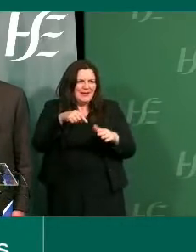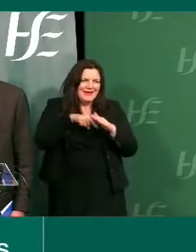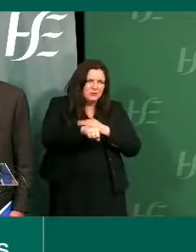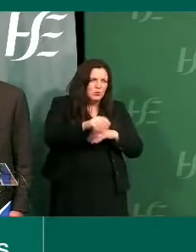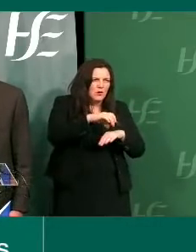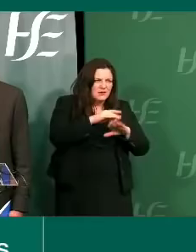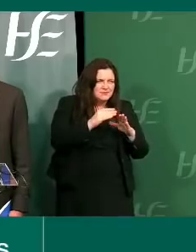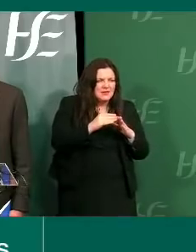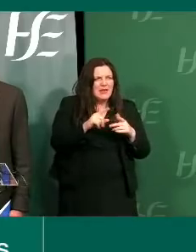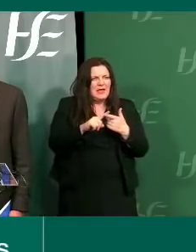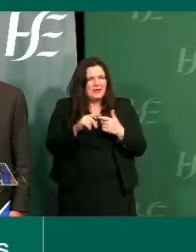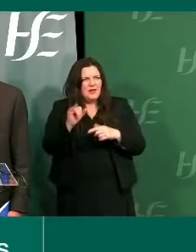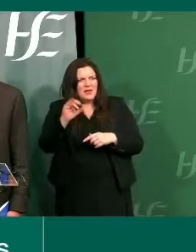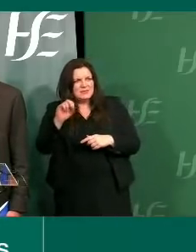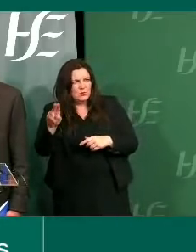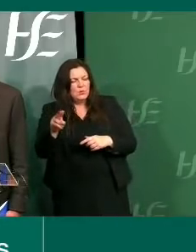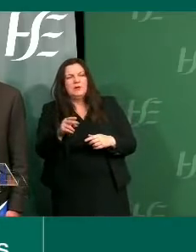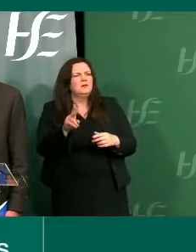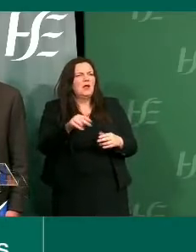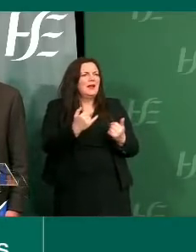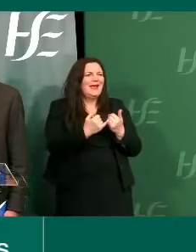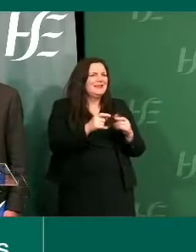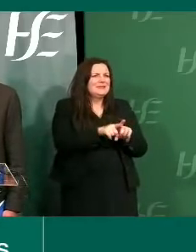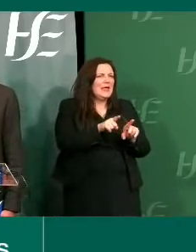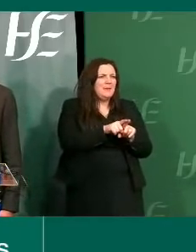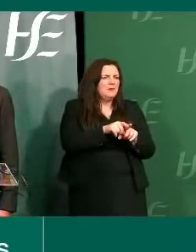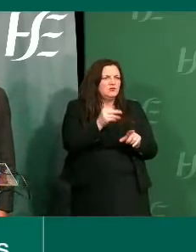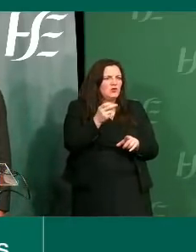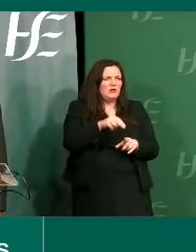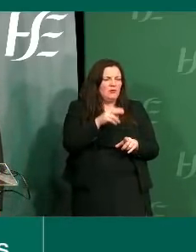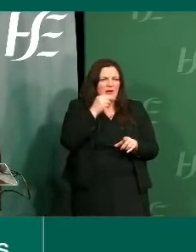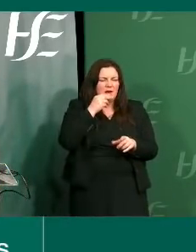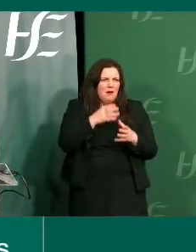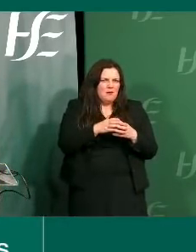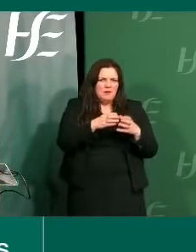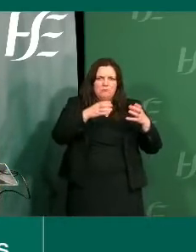unlike January when we saw that steady, predictable, very